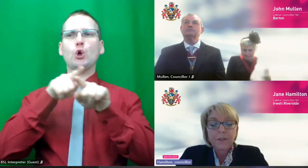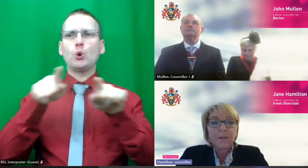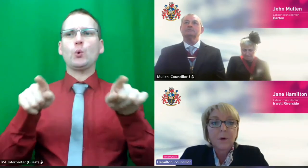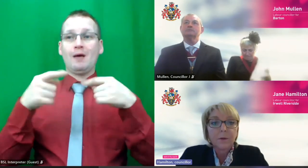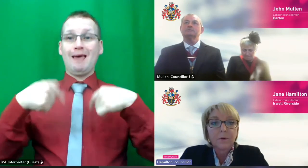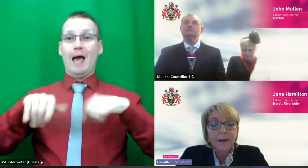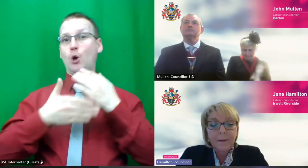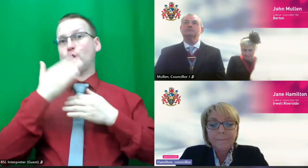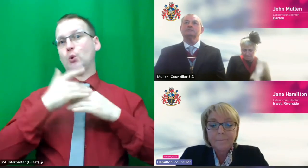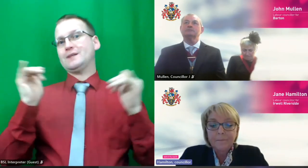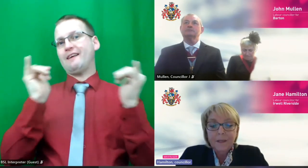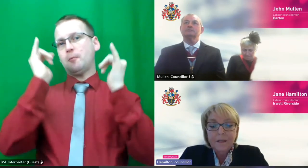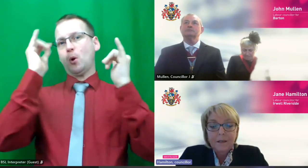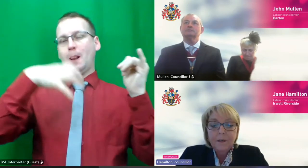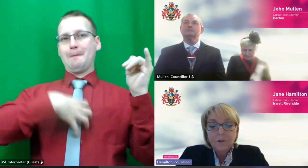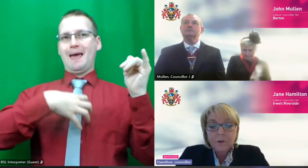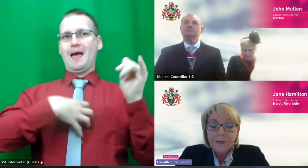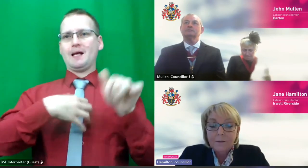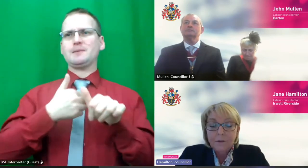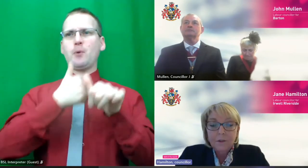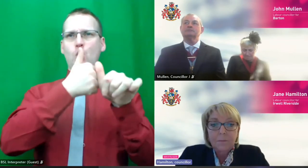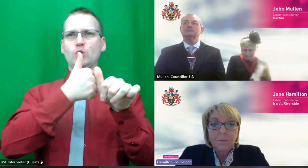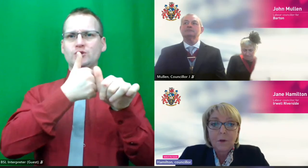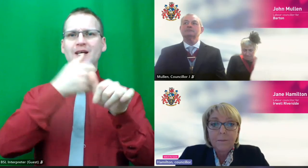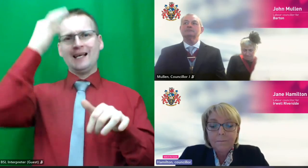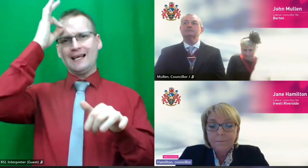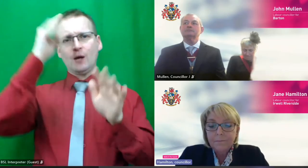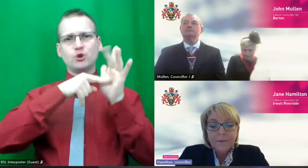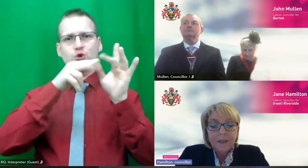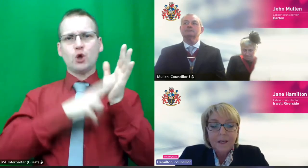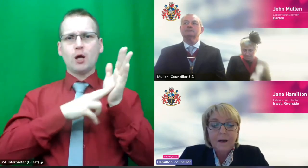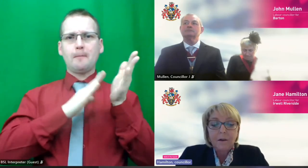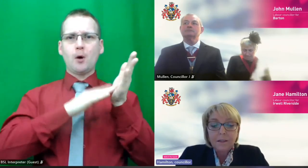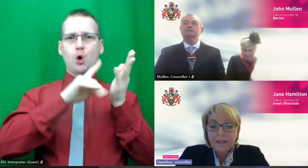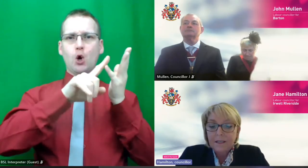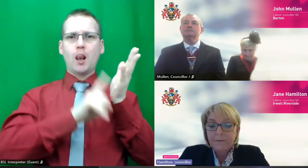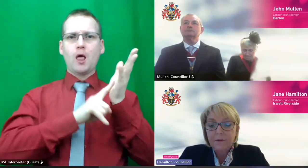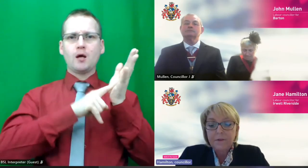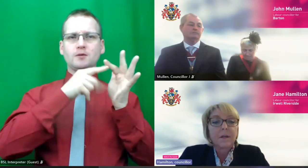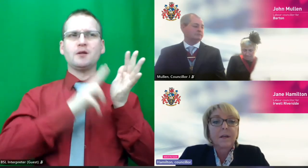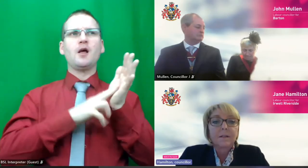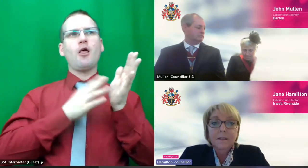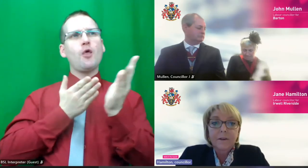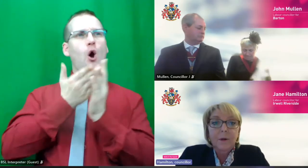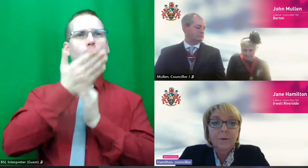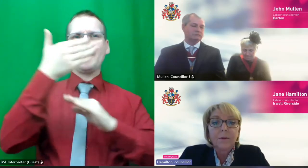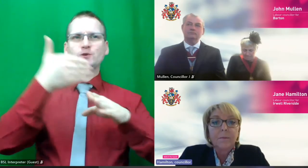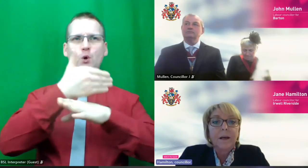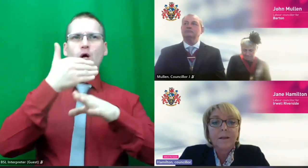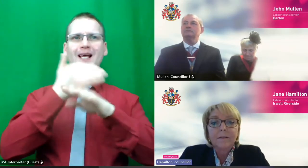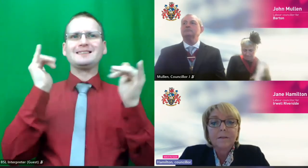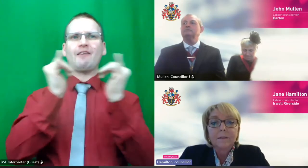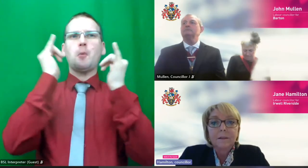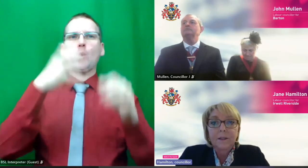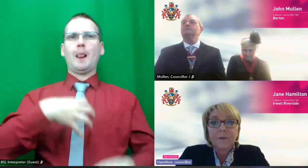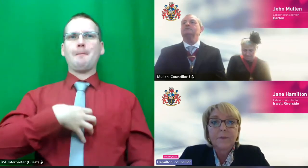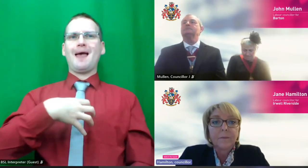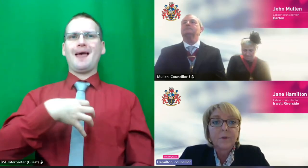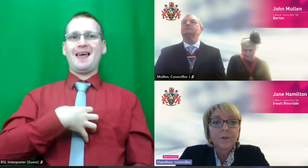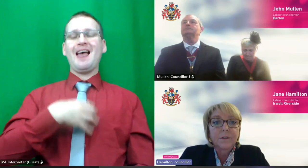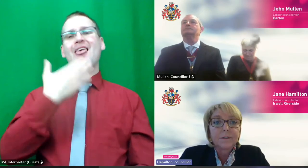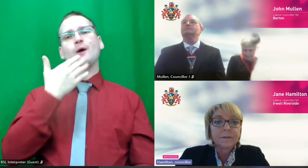new ceremonial mayor, Councillor John Mullen, in all his endeavours as ceremonial mayor. Thank